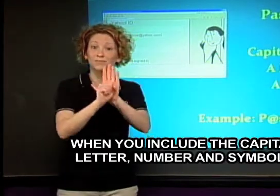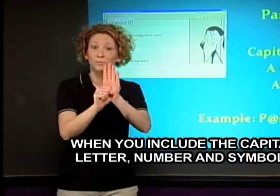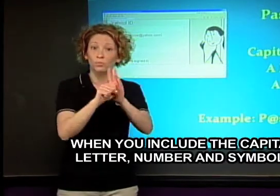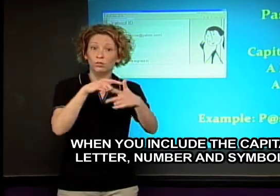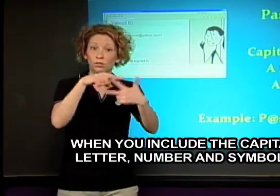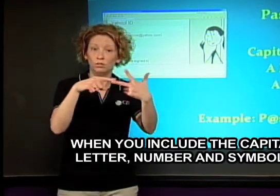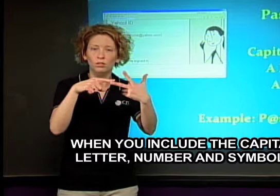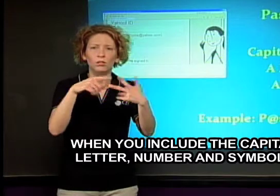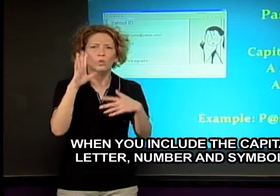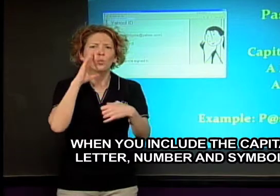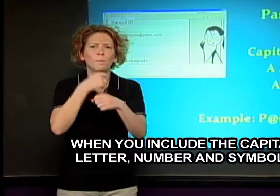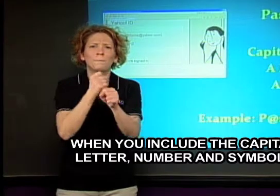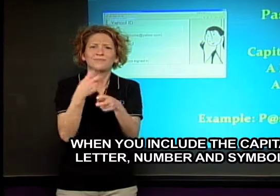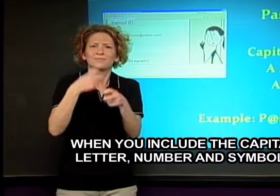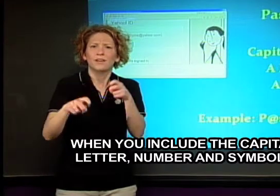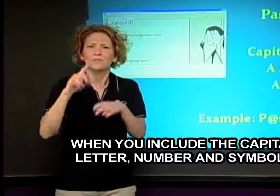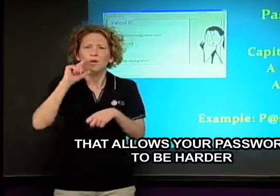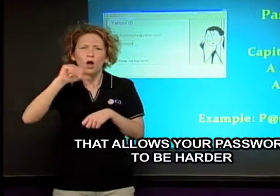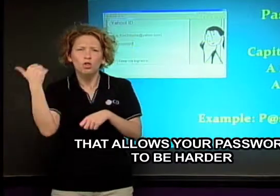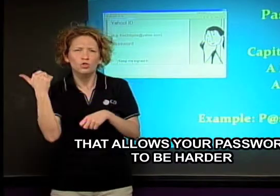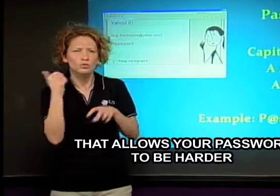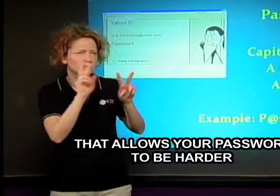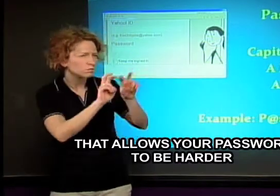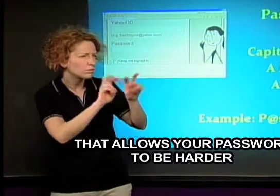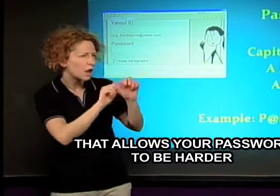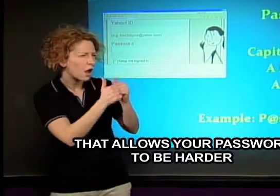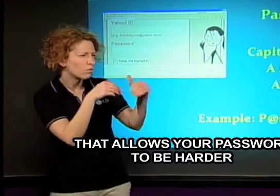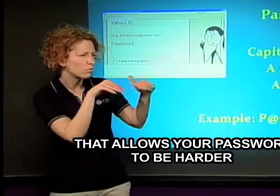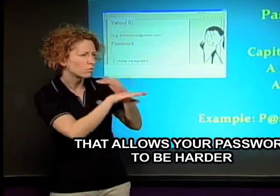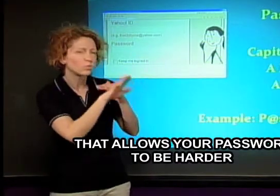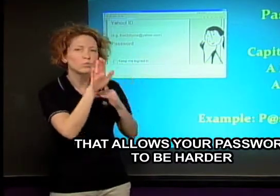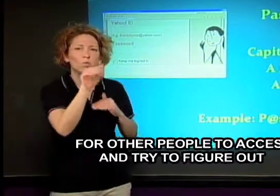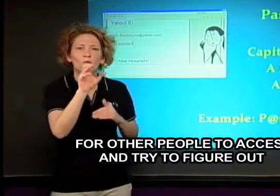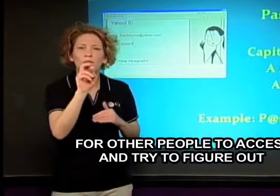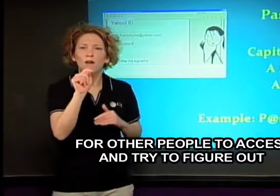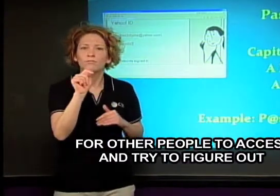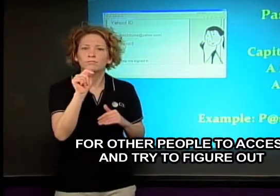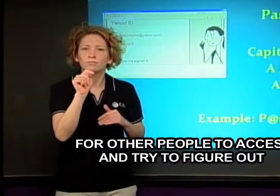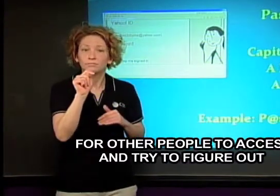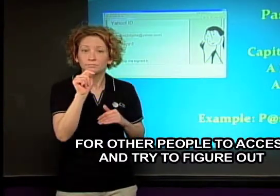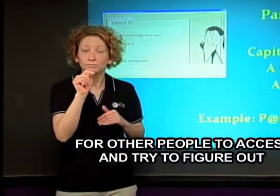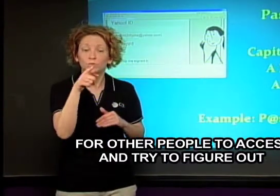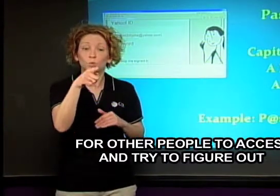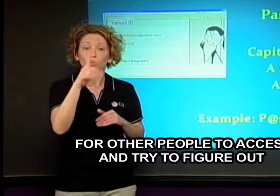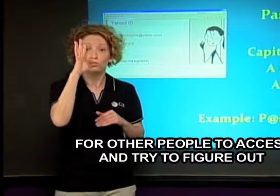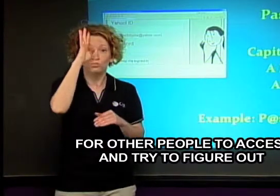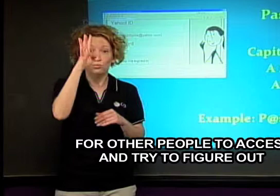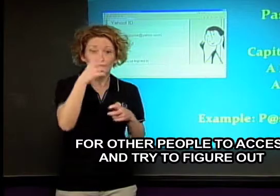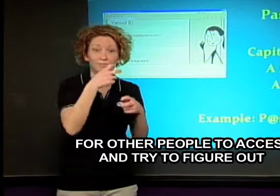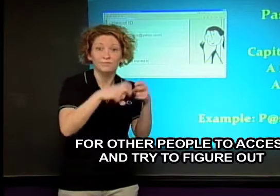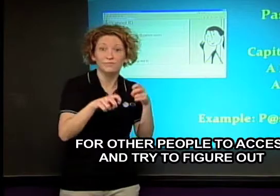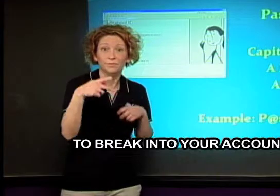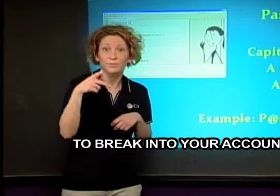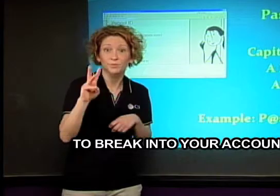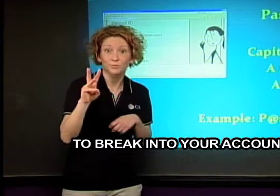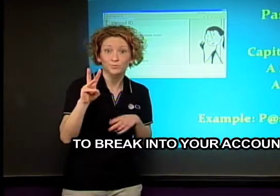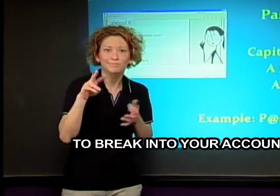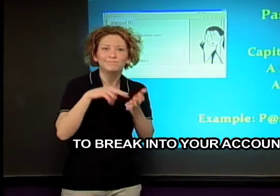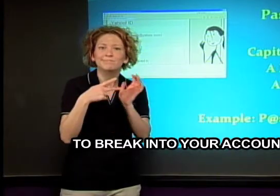number, and symbol, that allows your password to be harder for other people to access and try and figure out to break into your account.